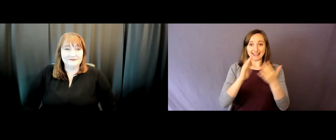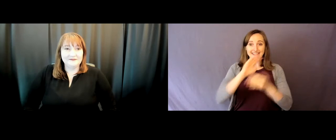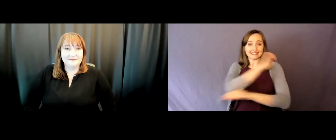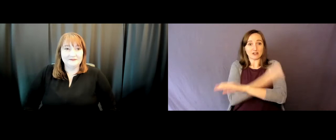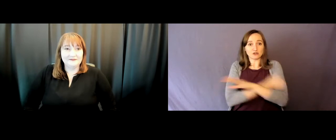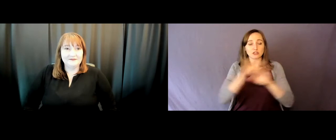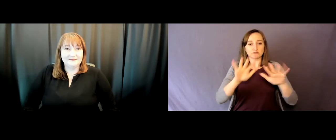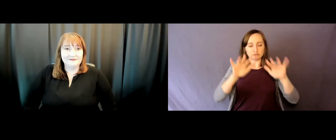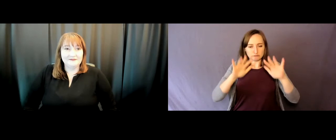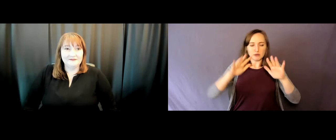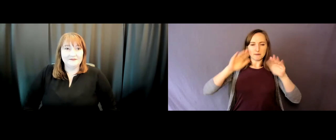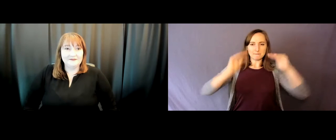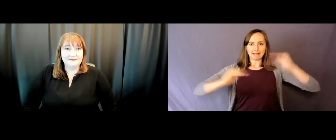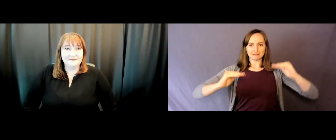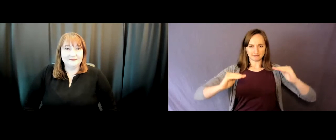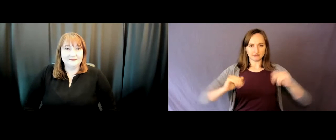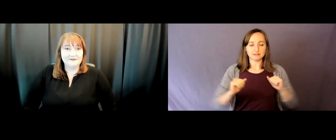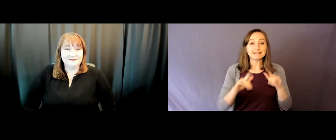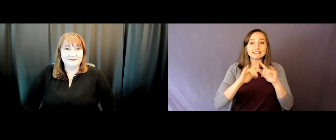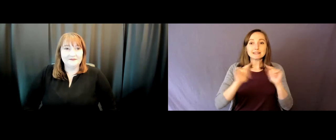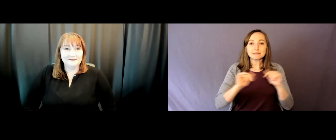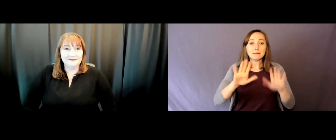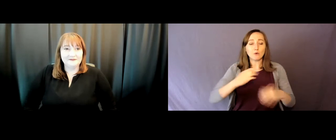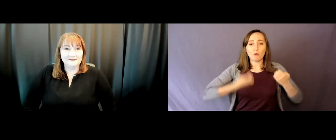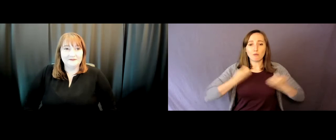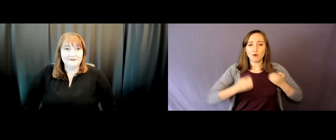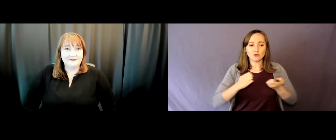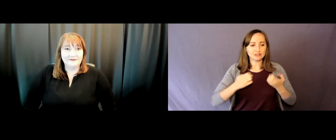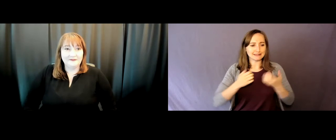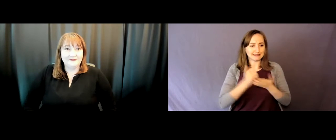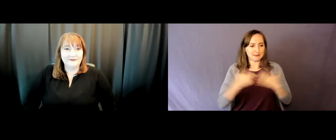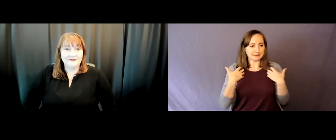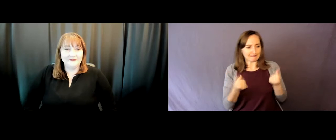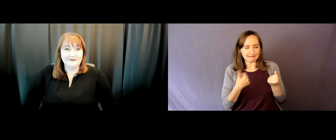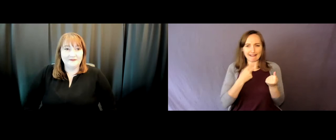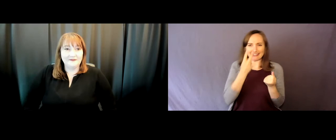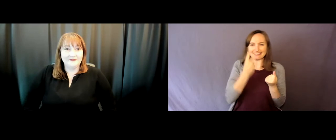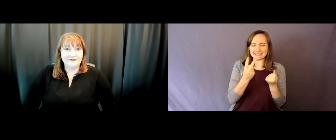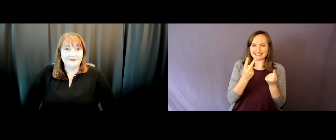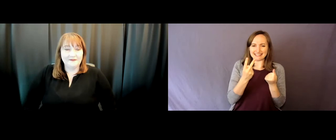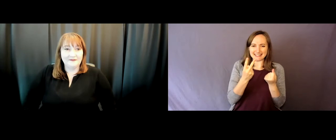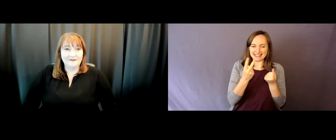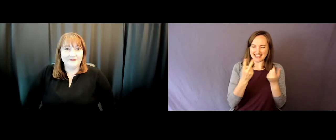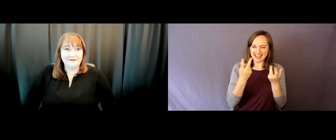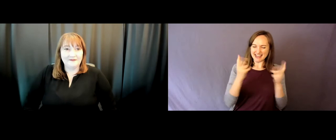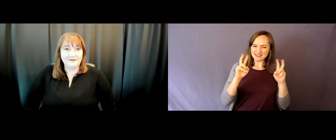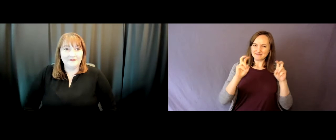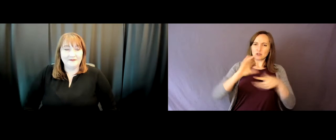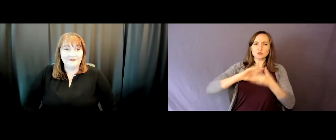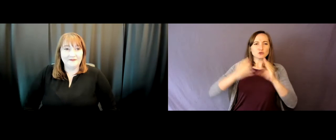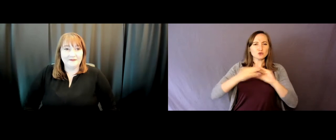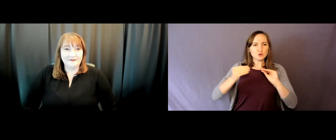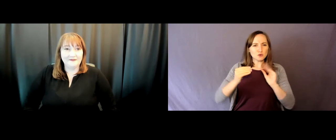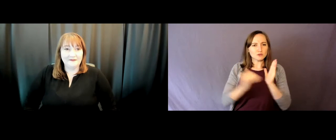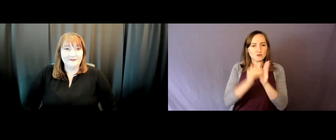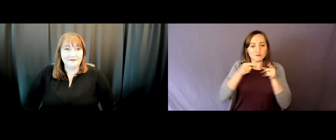hands. But then also at the same time, I'm feeling emotions. I'm seeing a story. A lot of times during Reiki, I